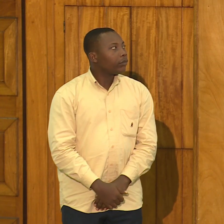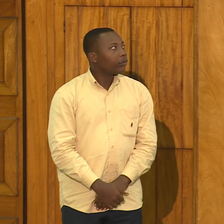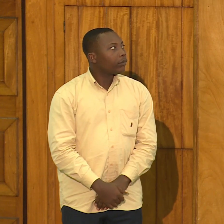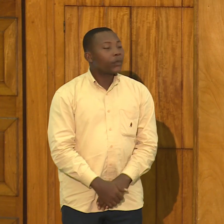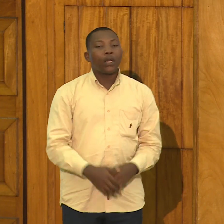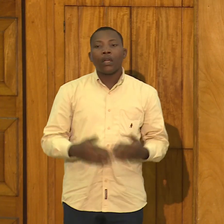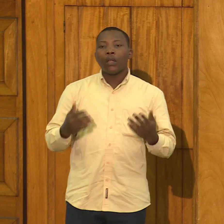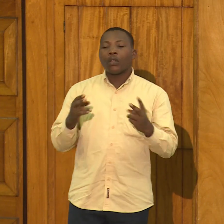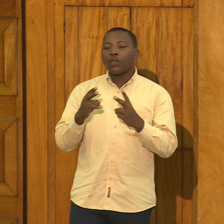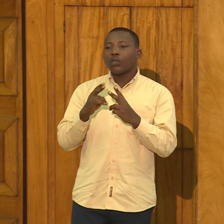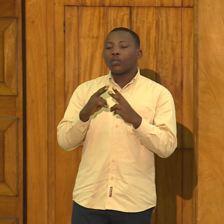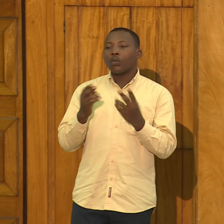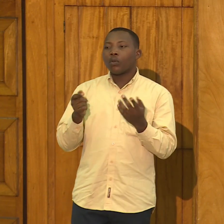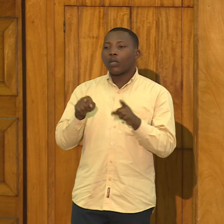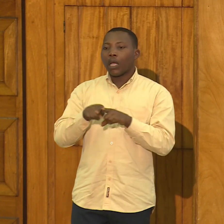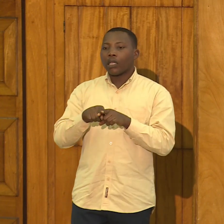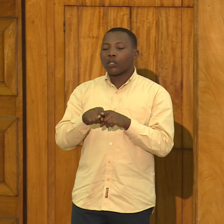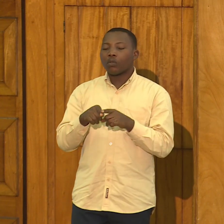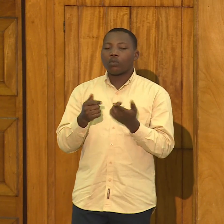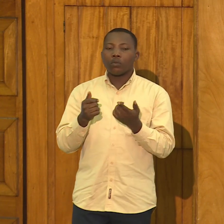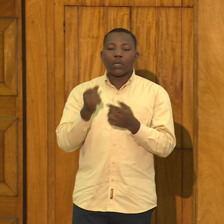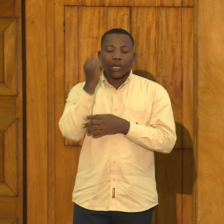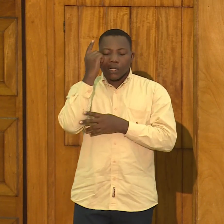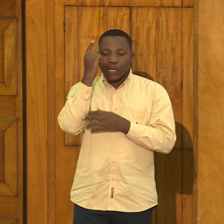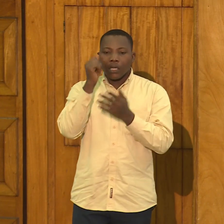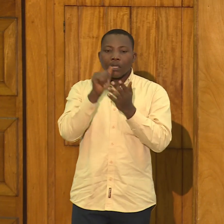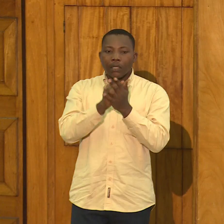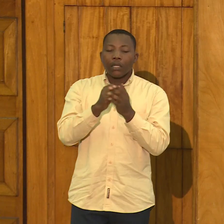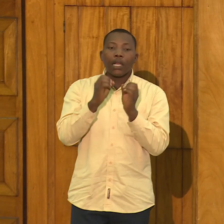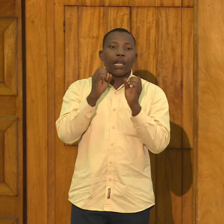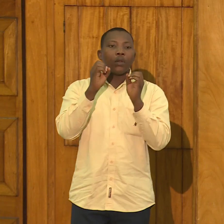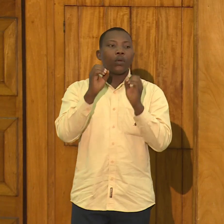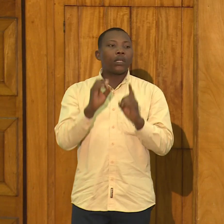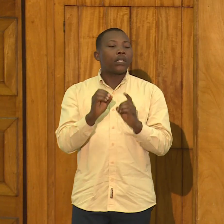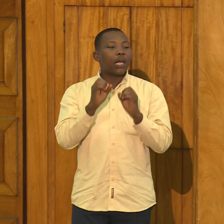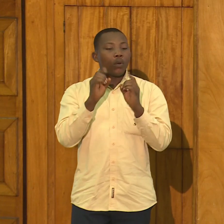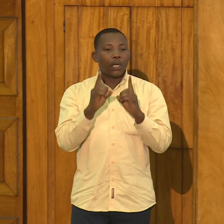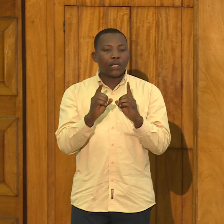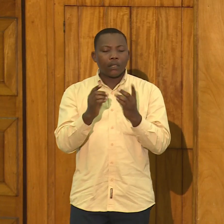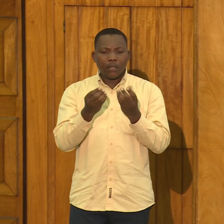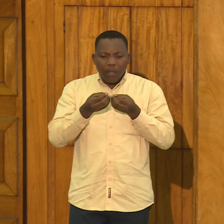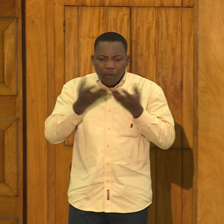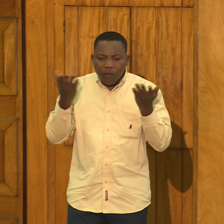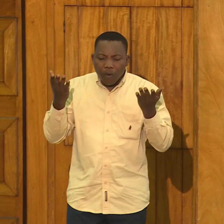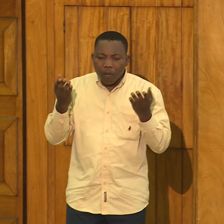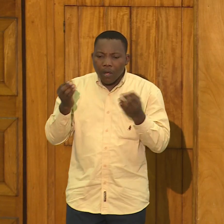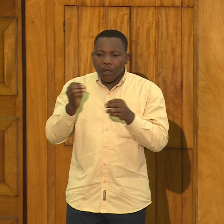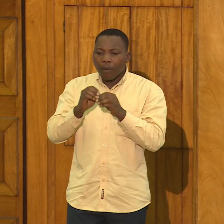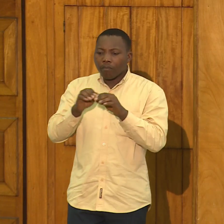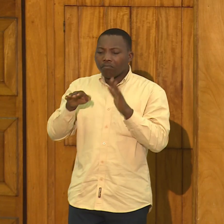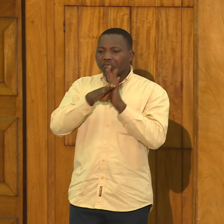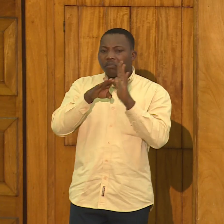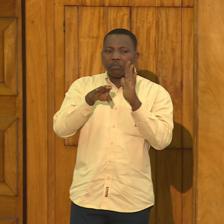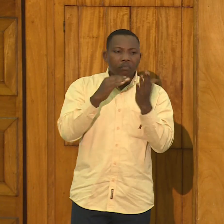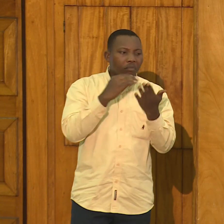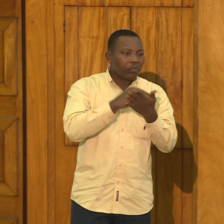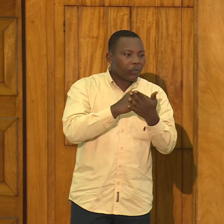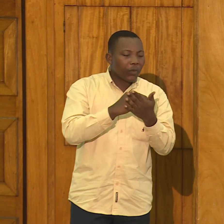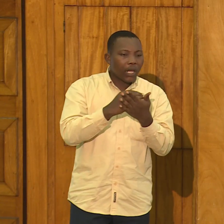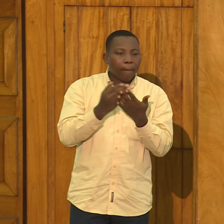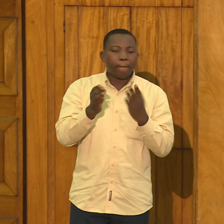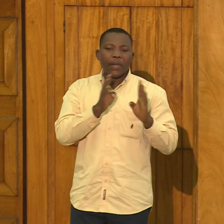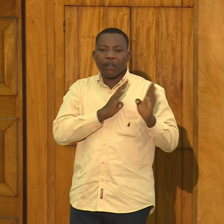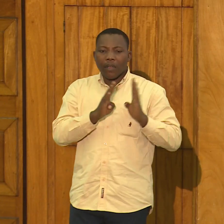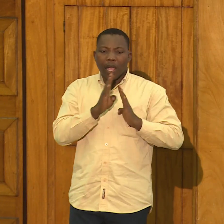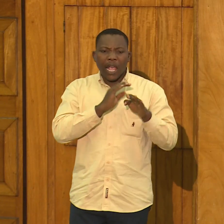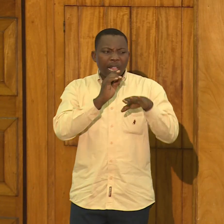while we understand that education critically informs preventive behavior, its specific impact on PrEP